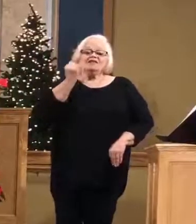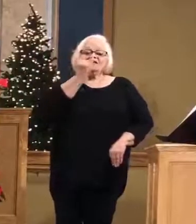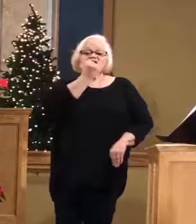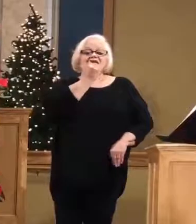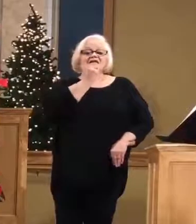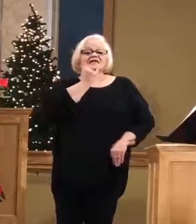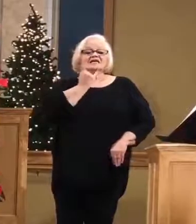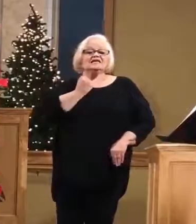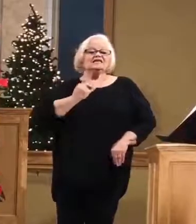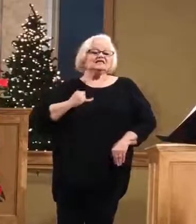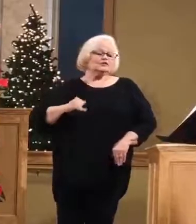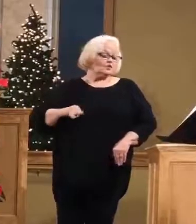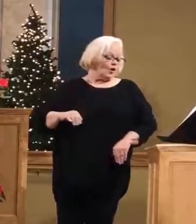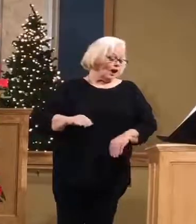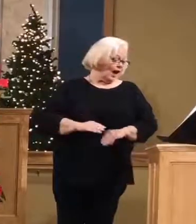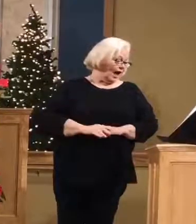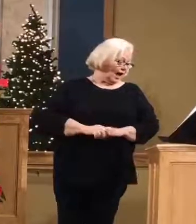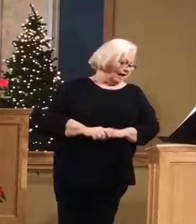of